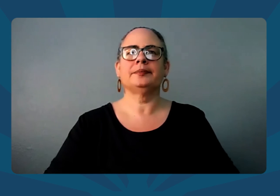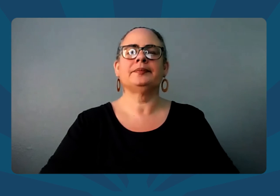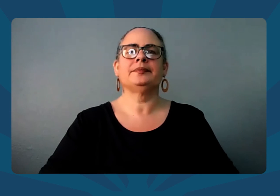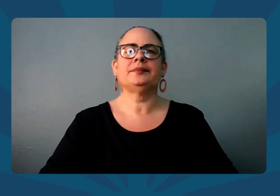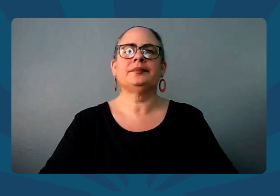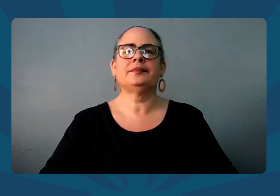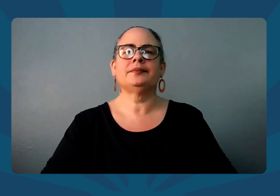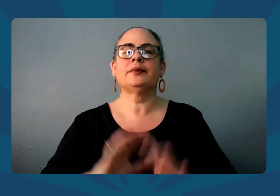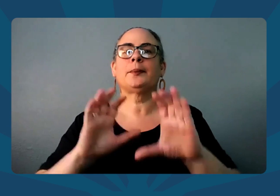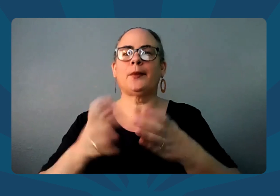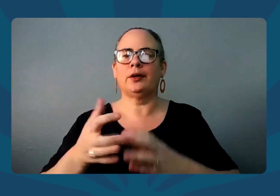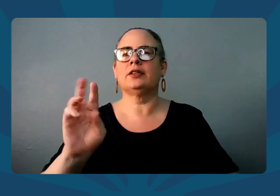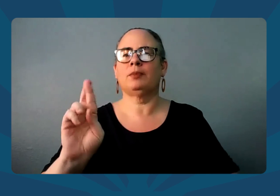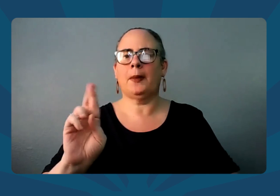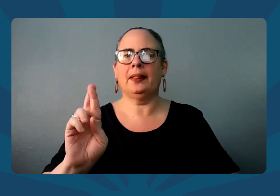Tiffany Shedd,